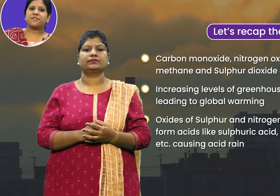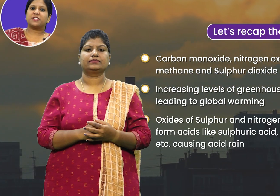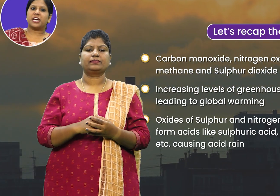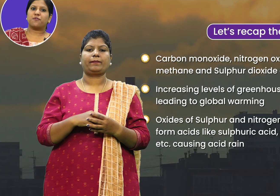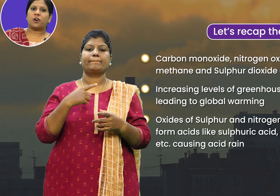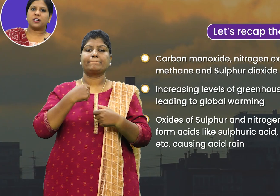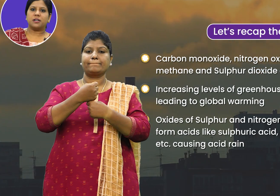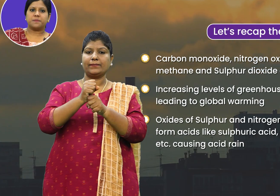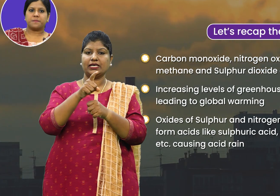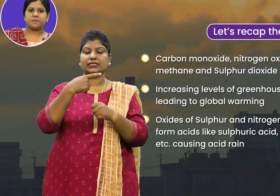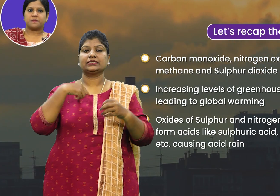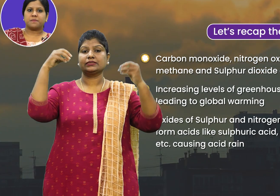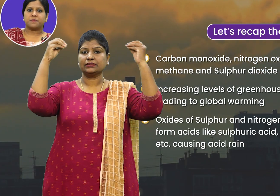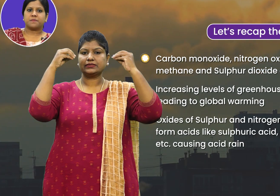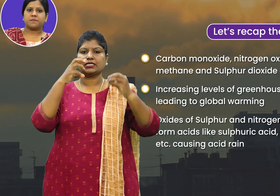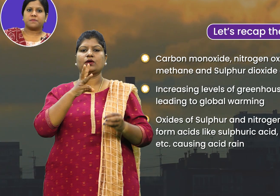mix with rainwater